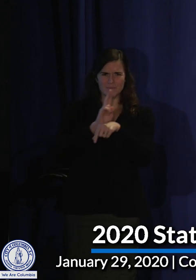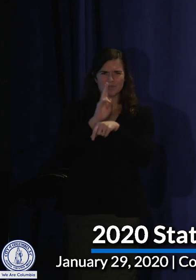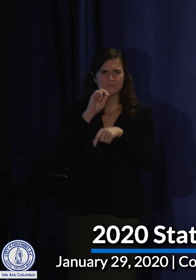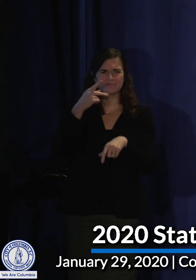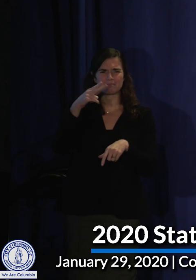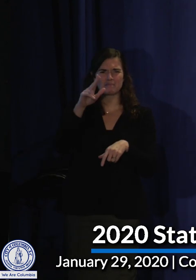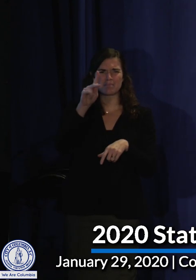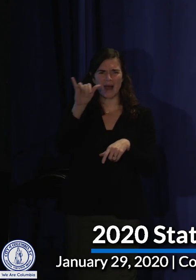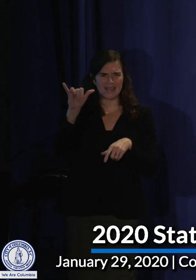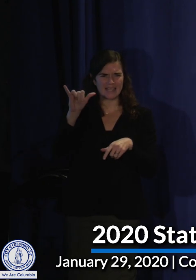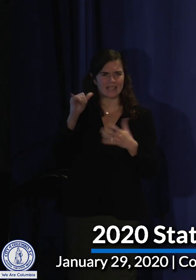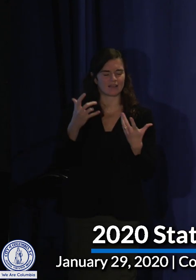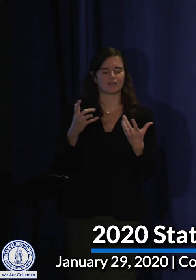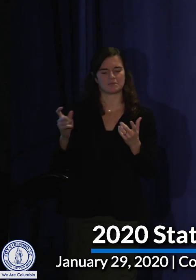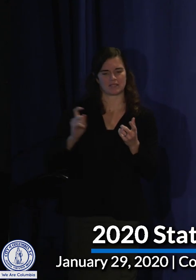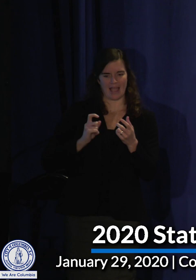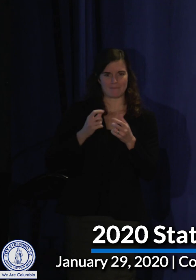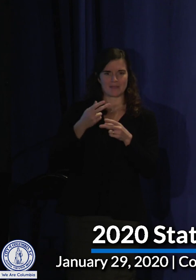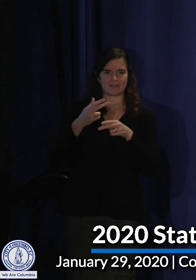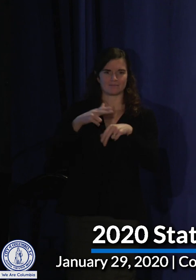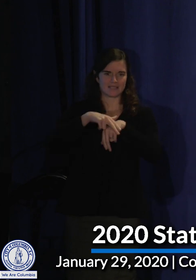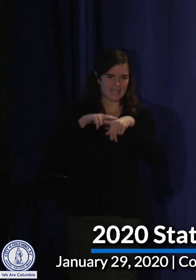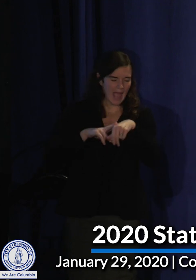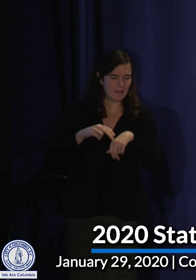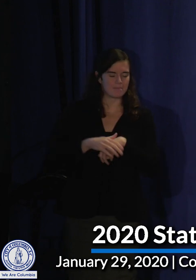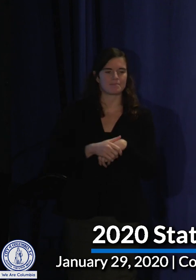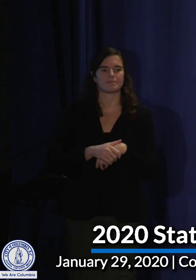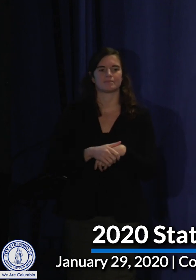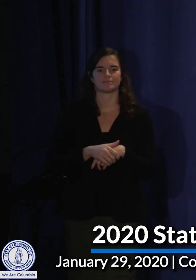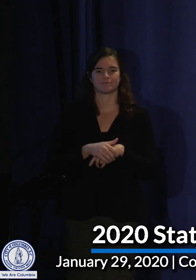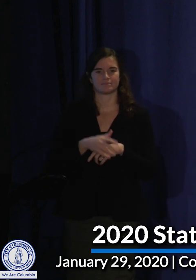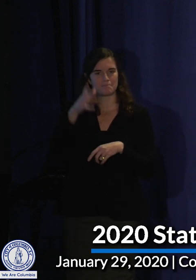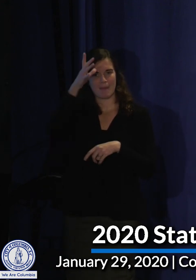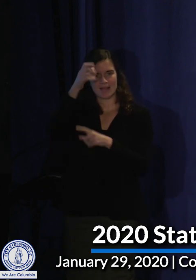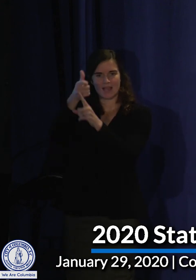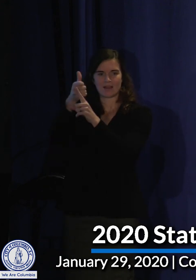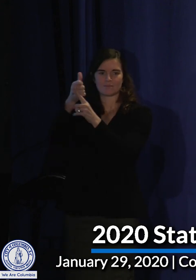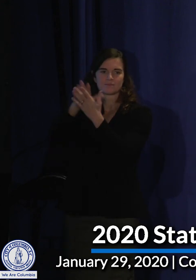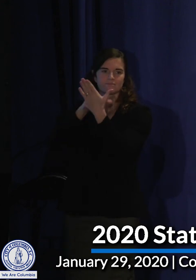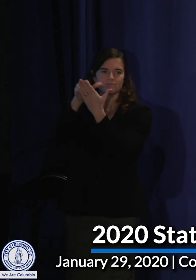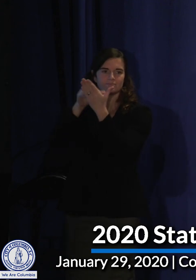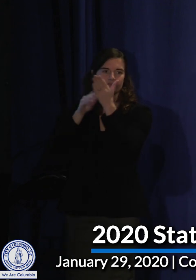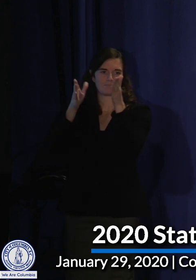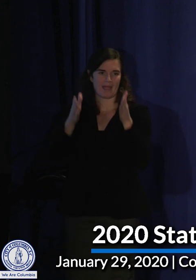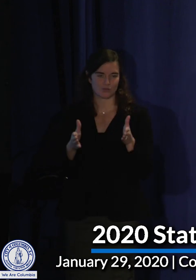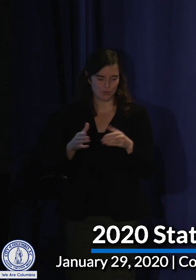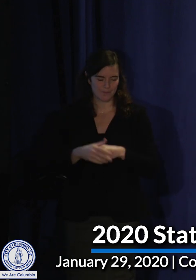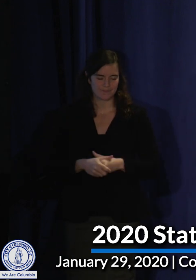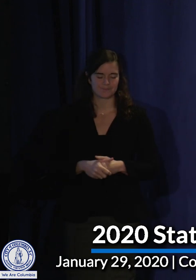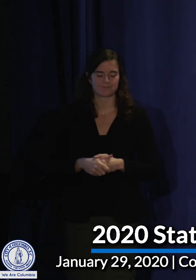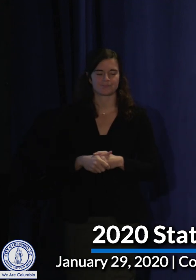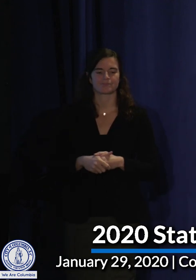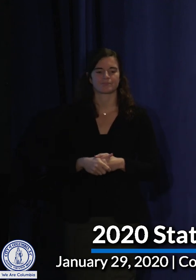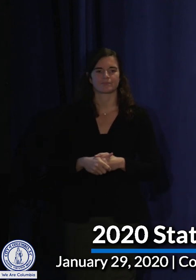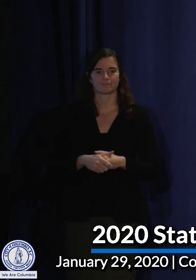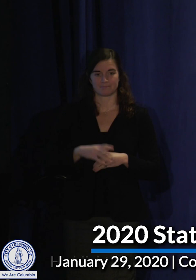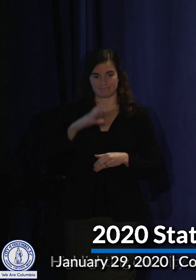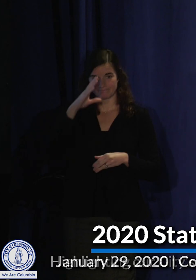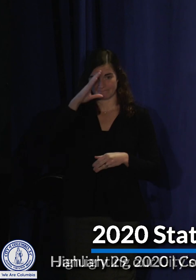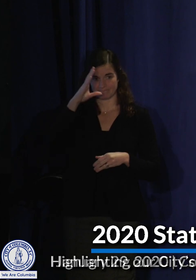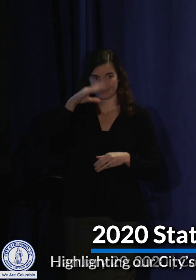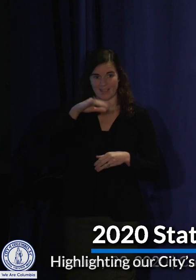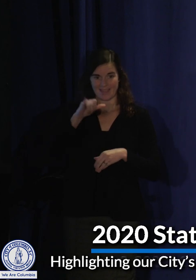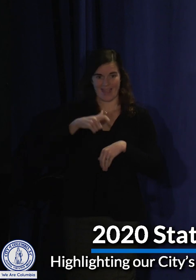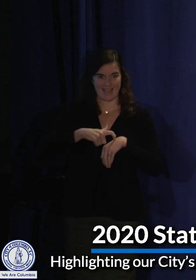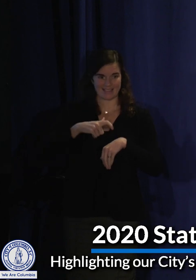paint scraper, and some a roll of masking tape. He was a painter, a contractor. I knew then, and I saw, of